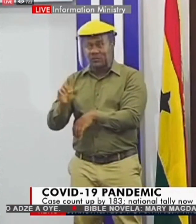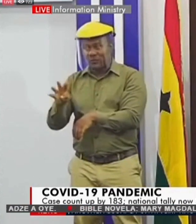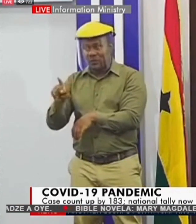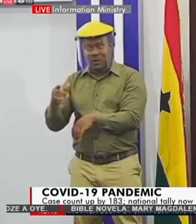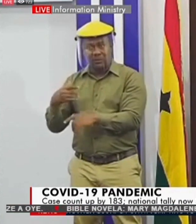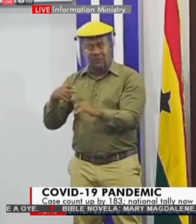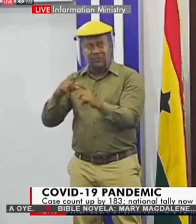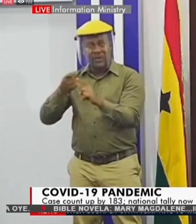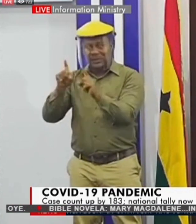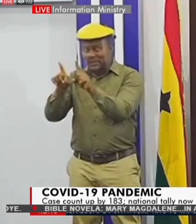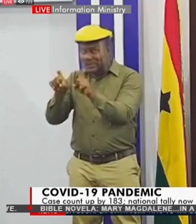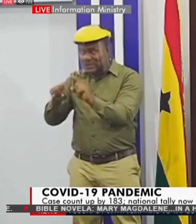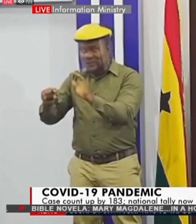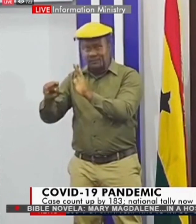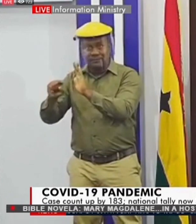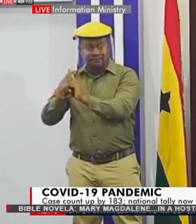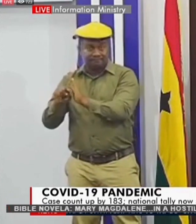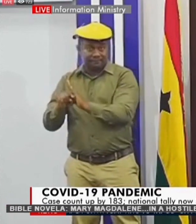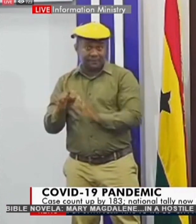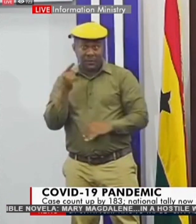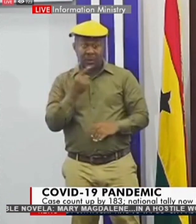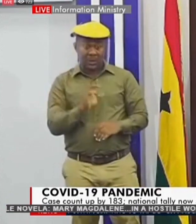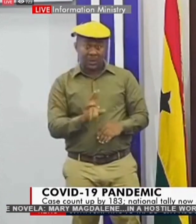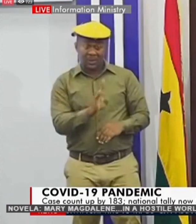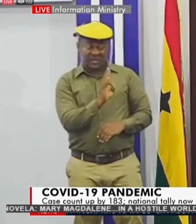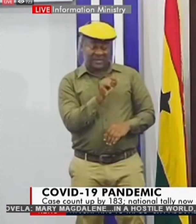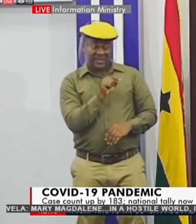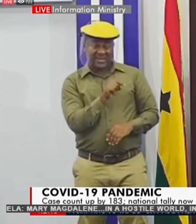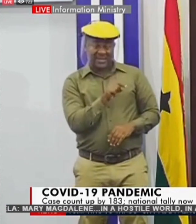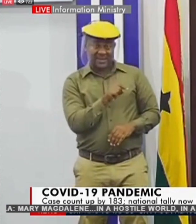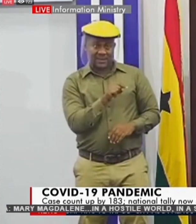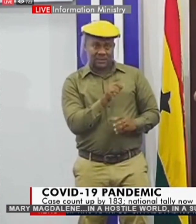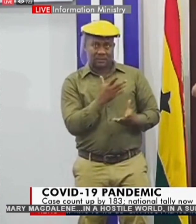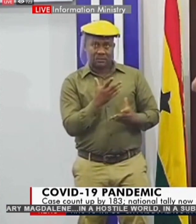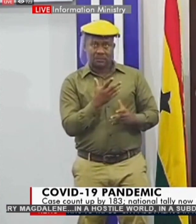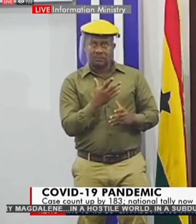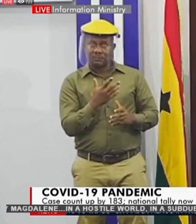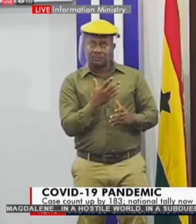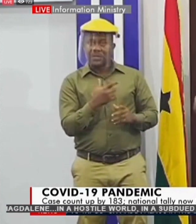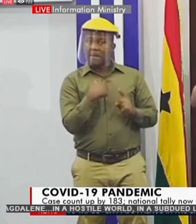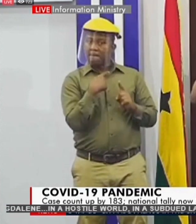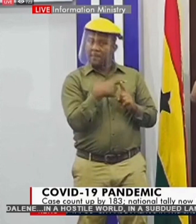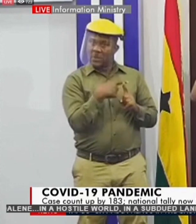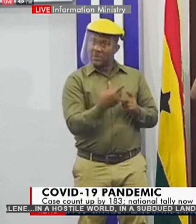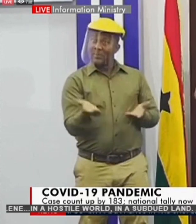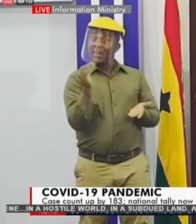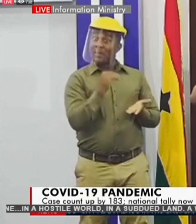negative. Only 7 out of the first cohort have tested positive. They